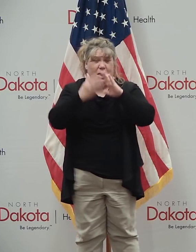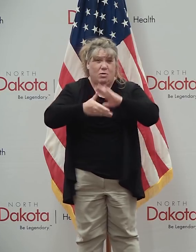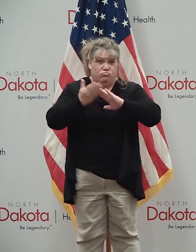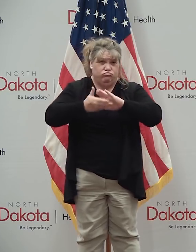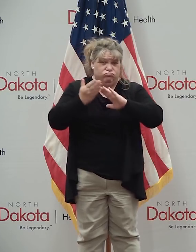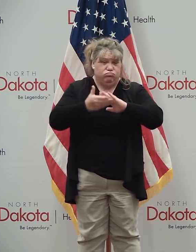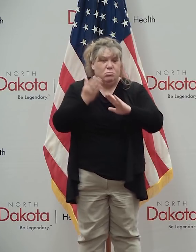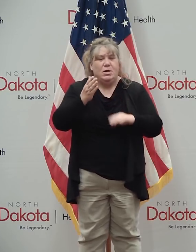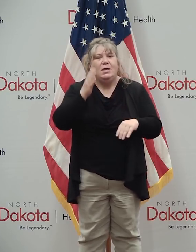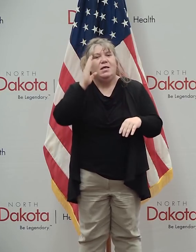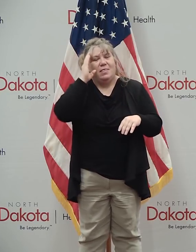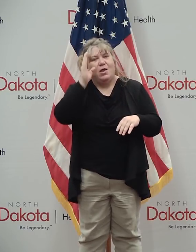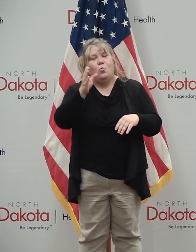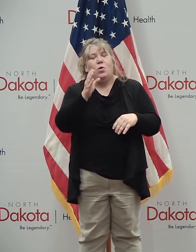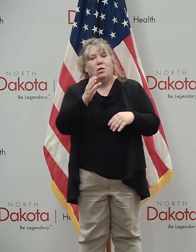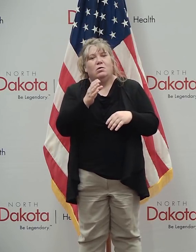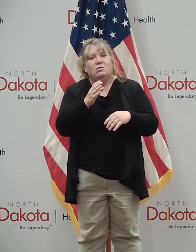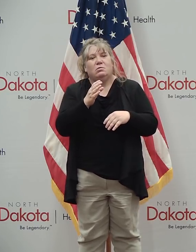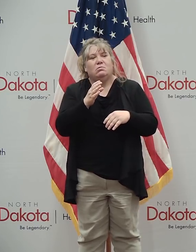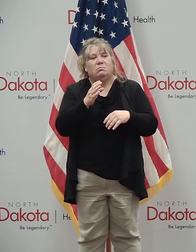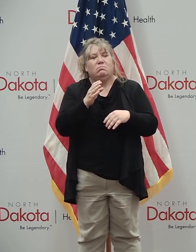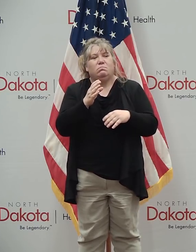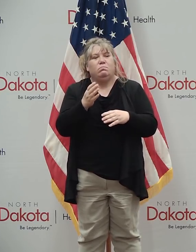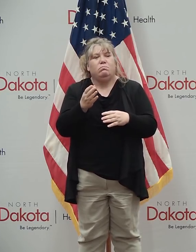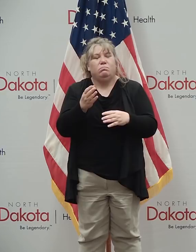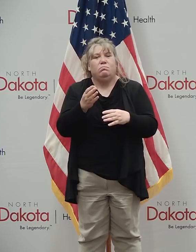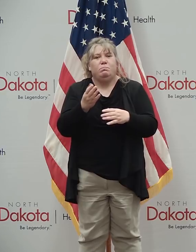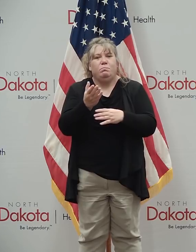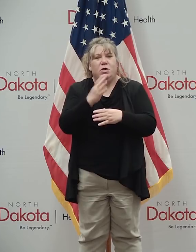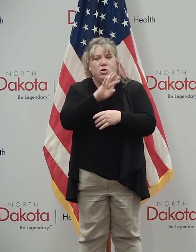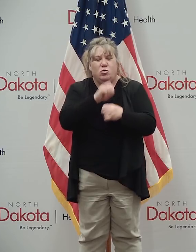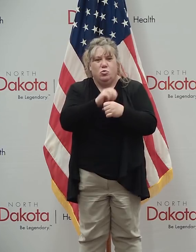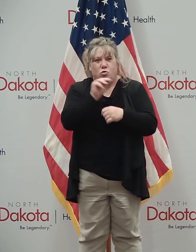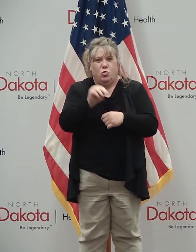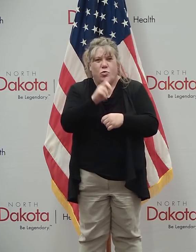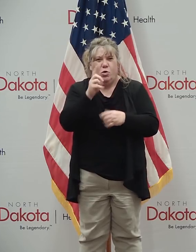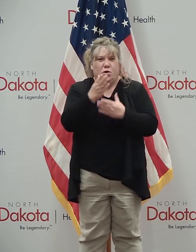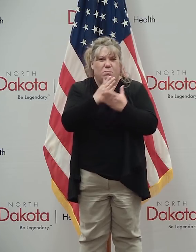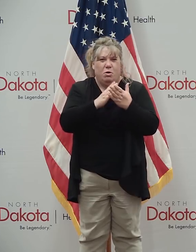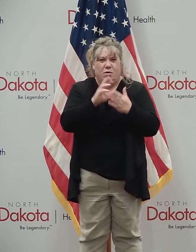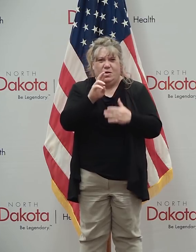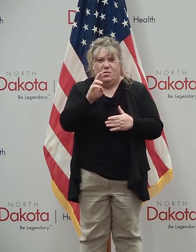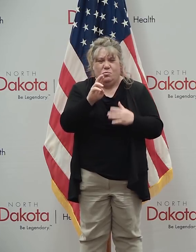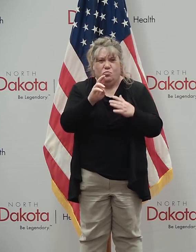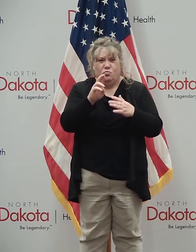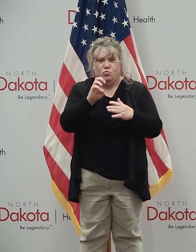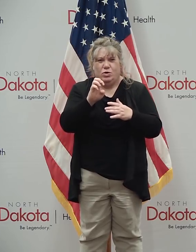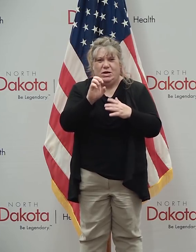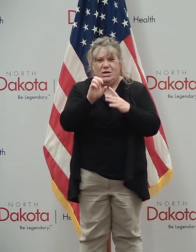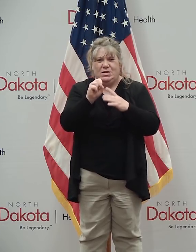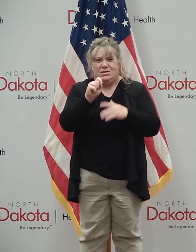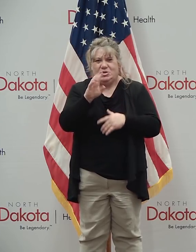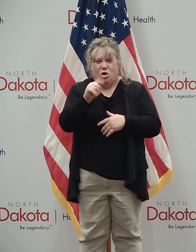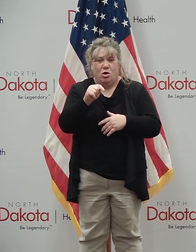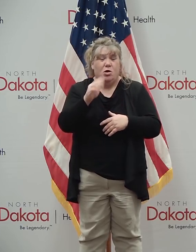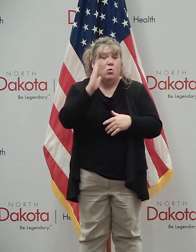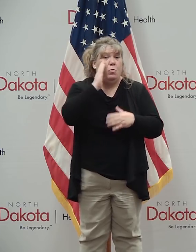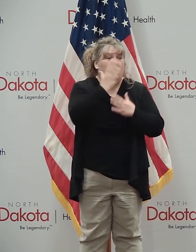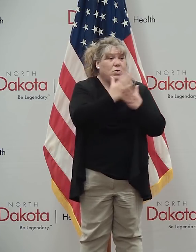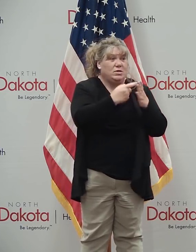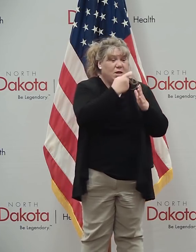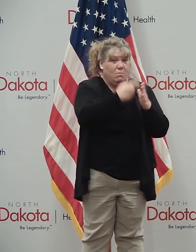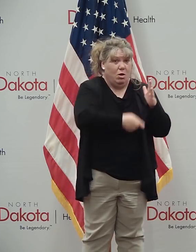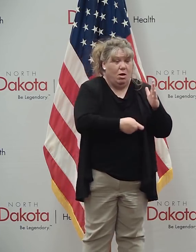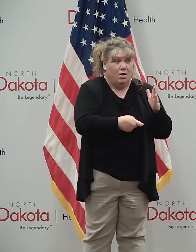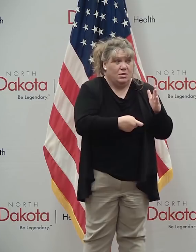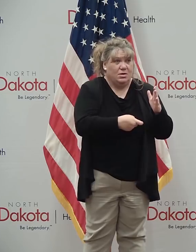it does make its way to North Dakota as part of that restart, because we know that there are some costs